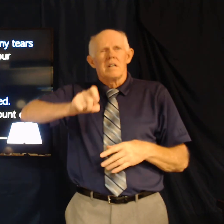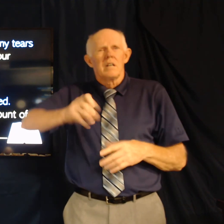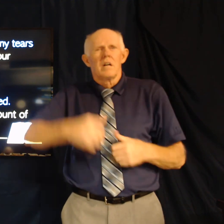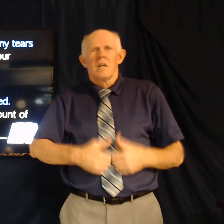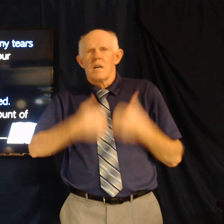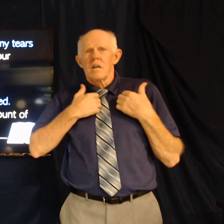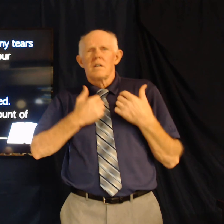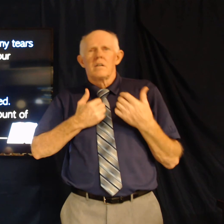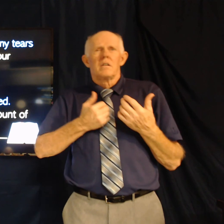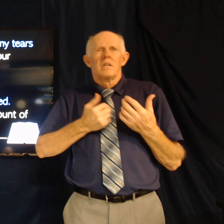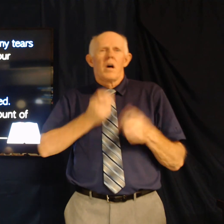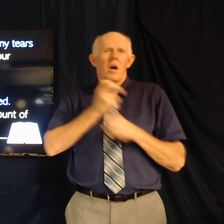God forgives us.